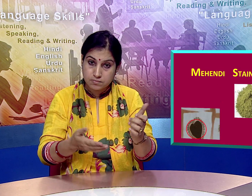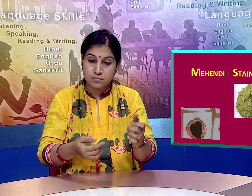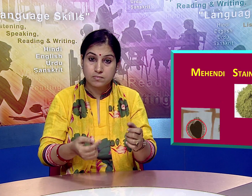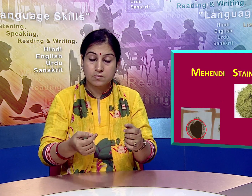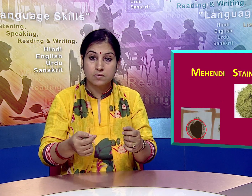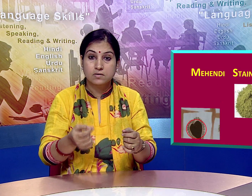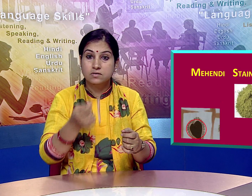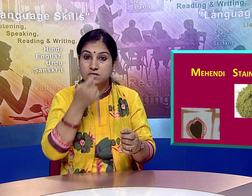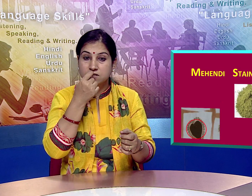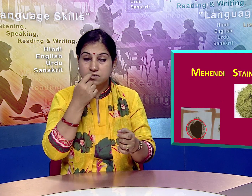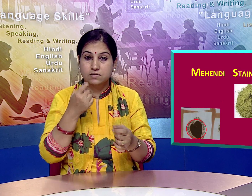for white cotton clothes,